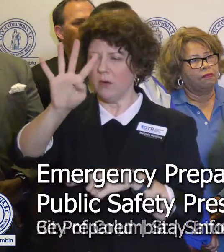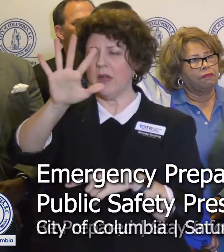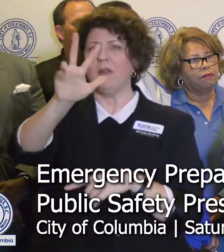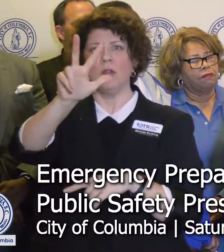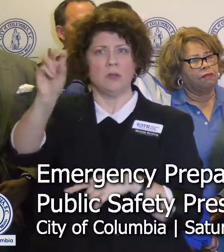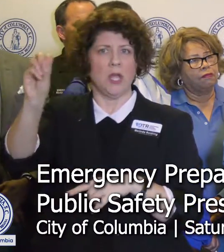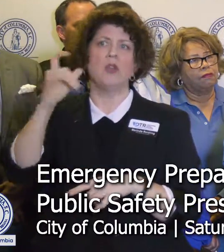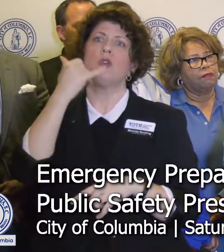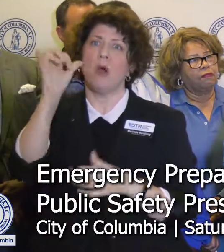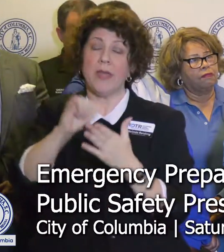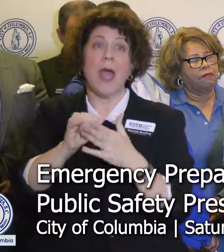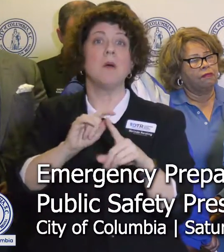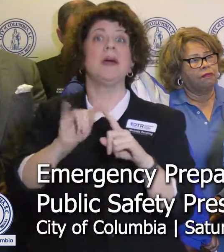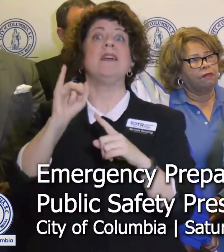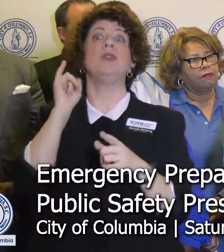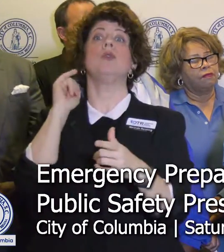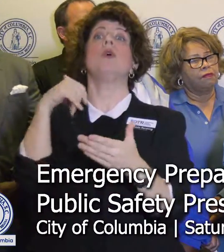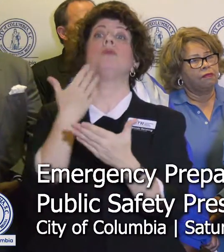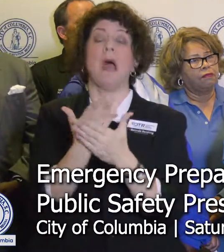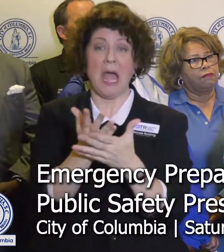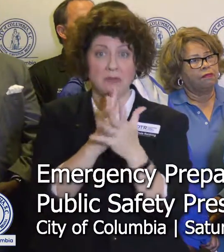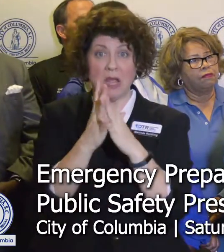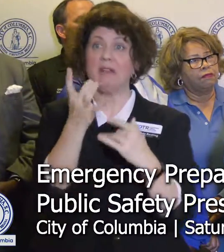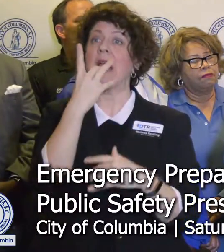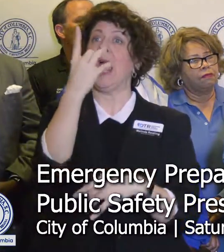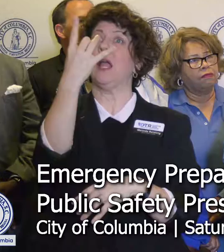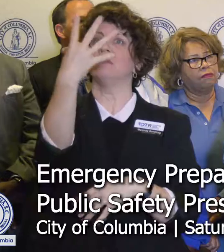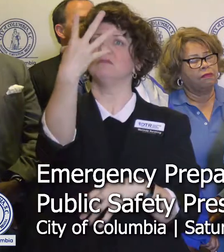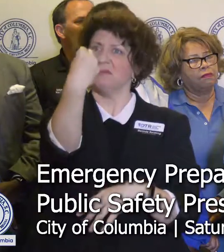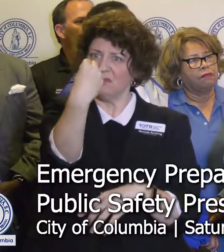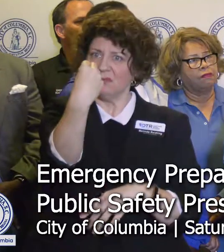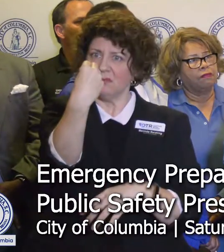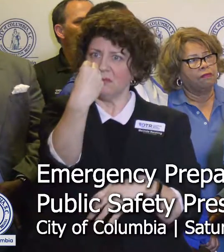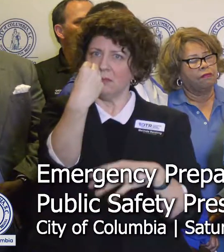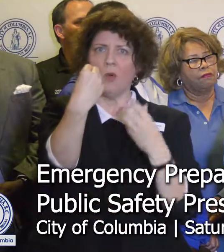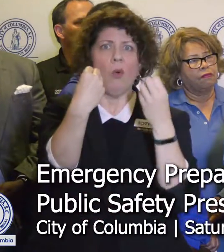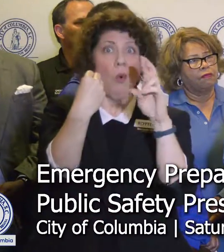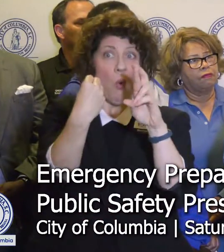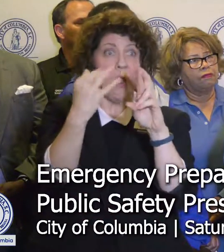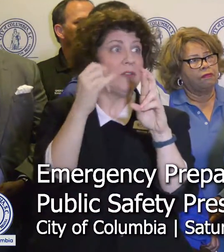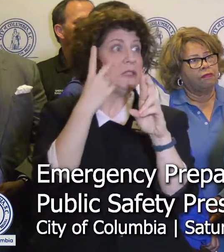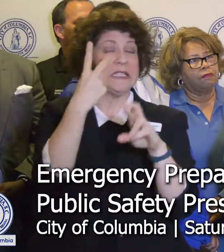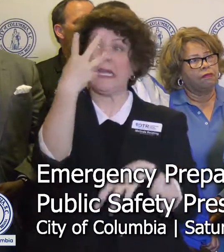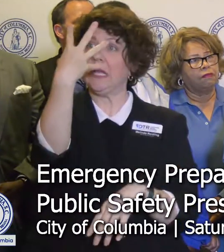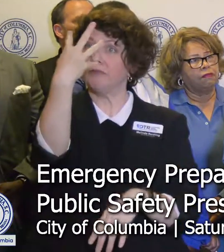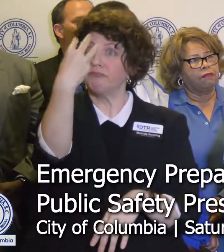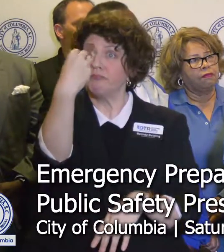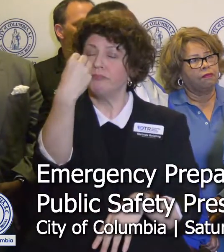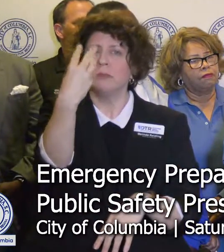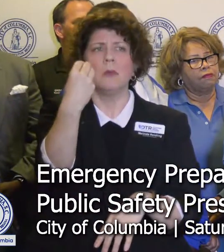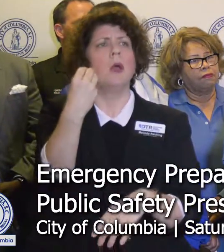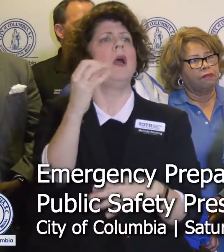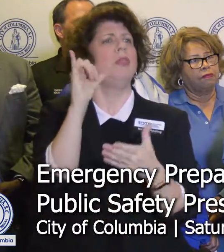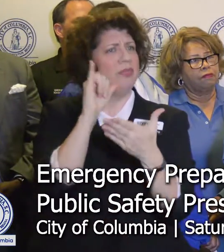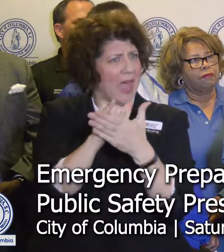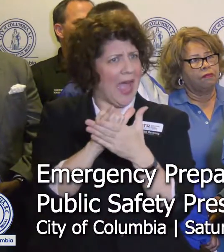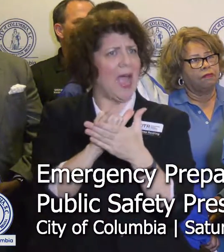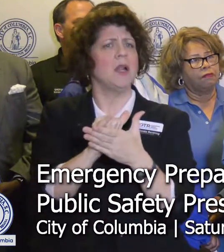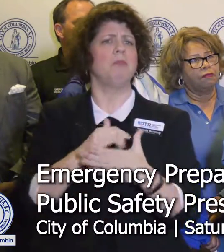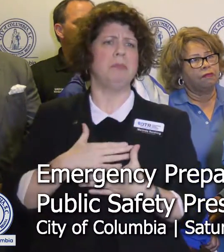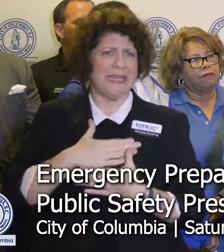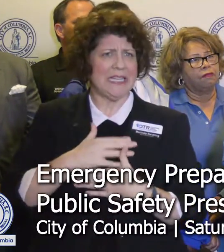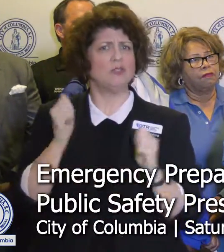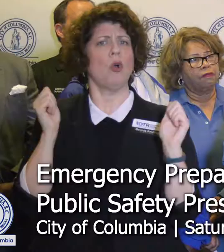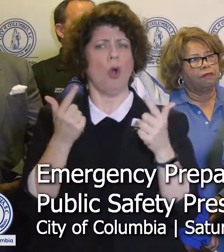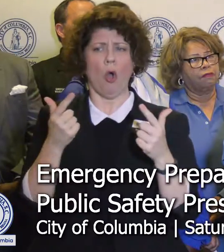And if you come up to a traffic light that is not functioning at all or has flashing lights, treat it as a four-way stop.